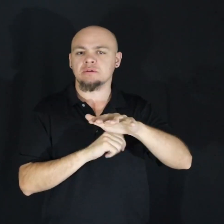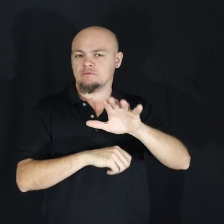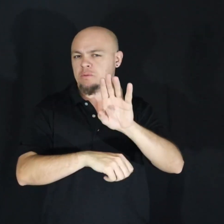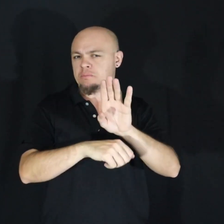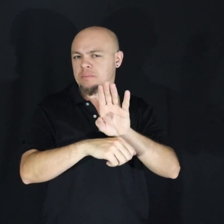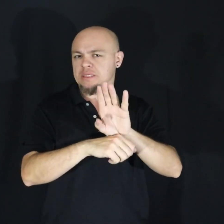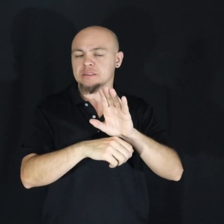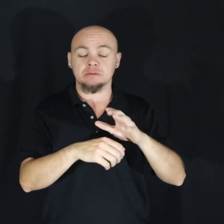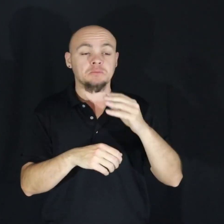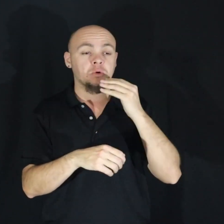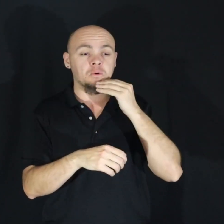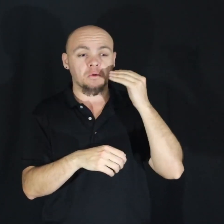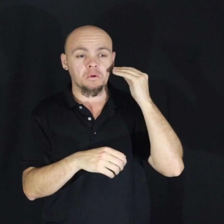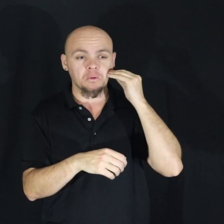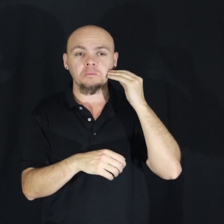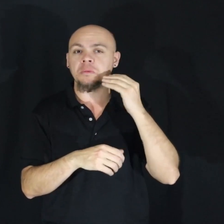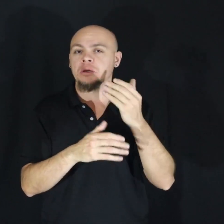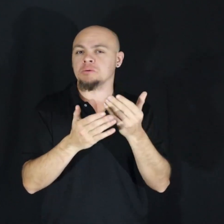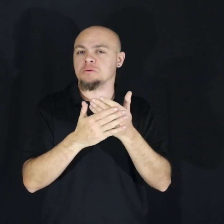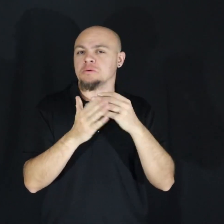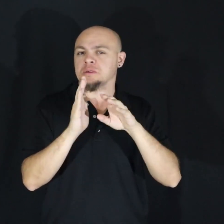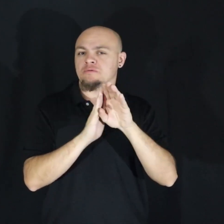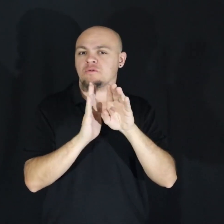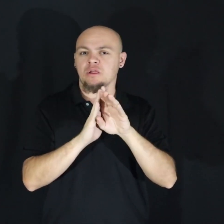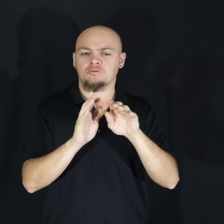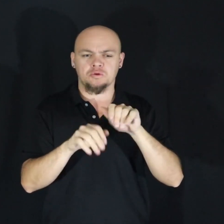businesses, residents, and thriving developers.